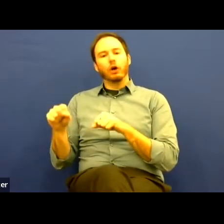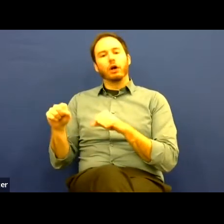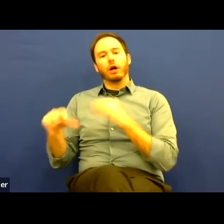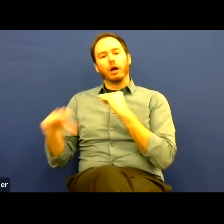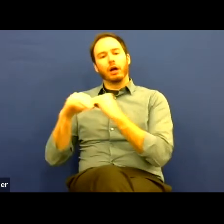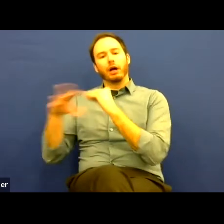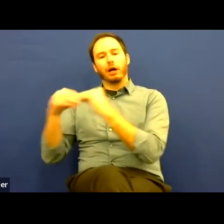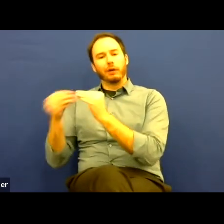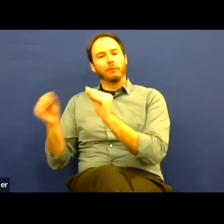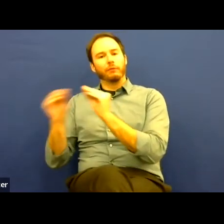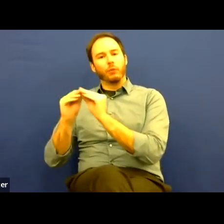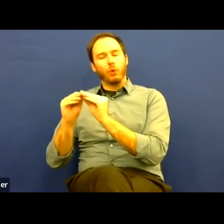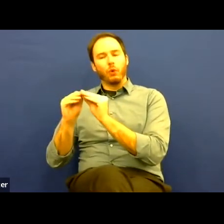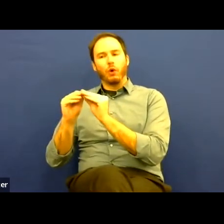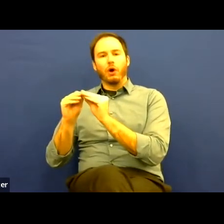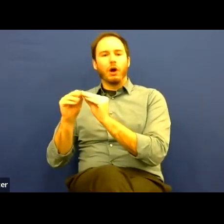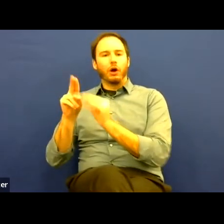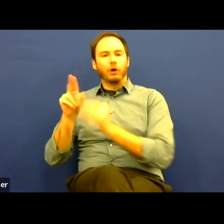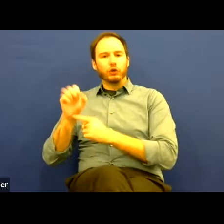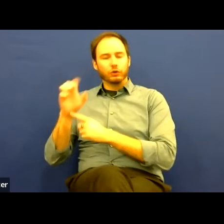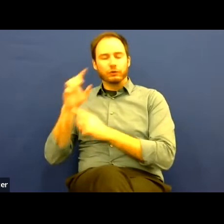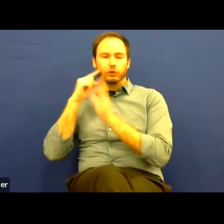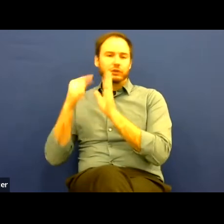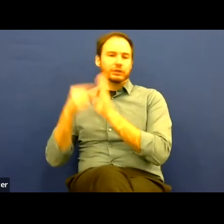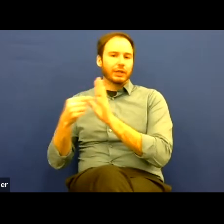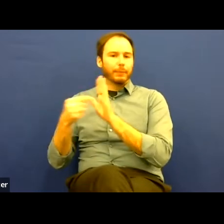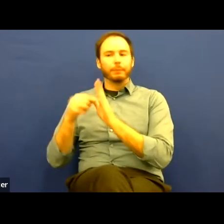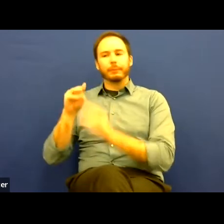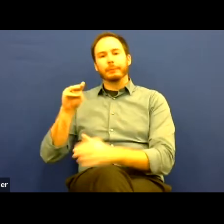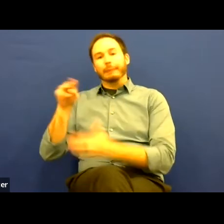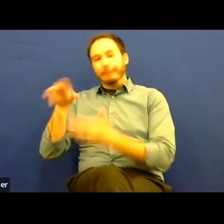additional uses and specifically